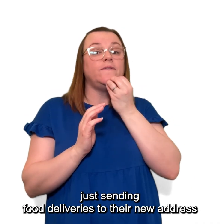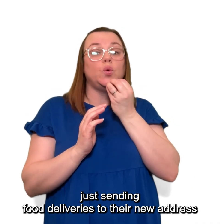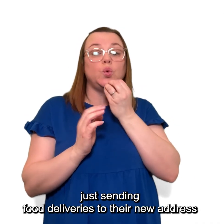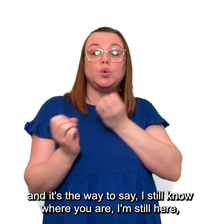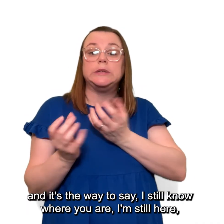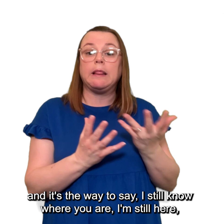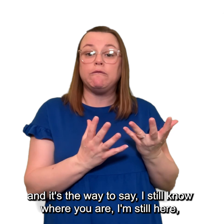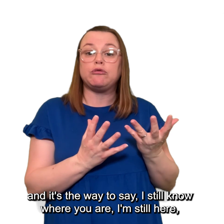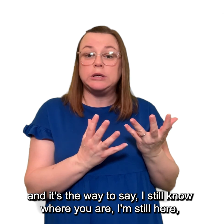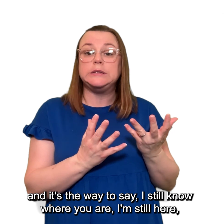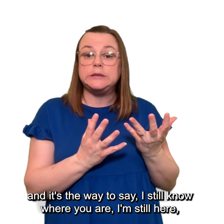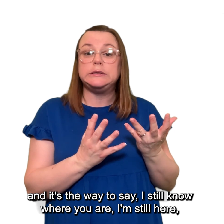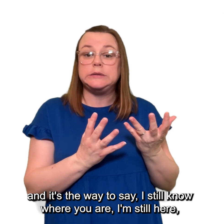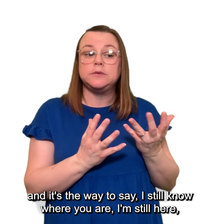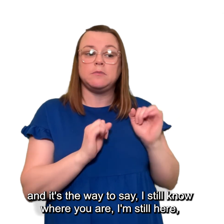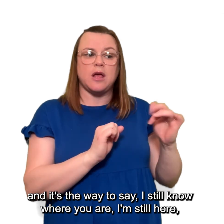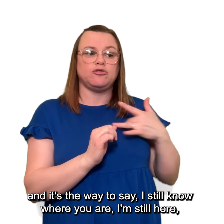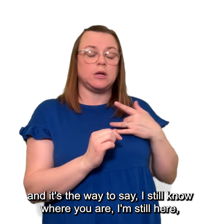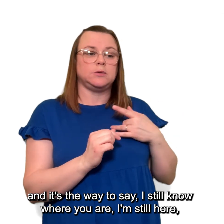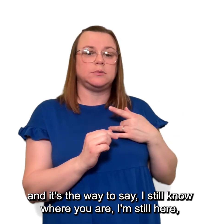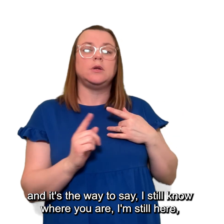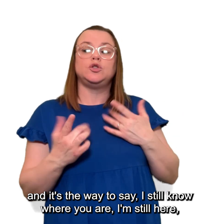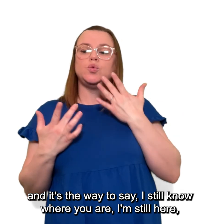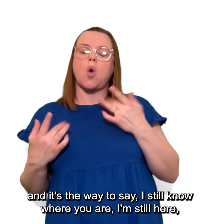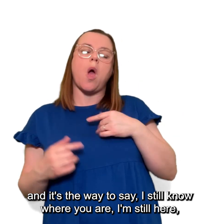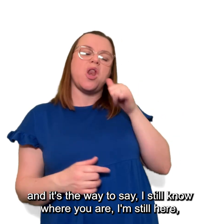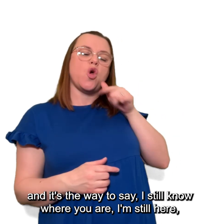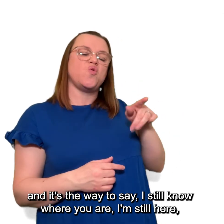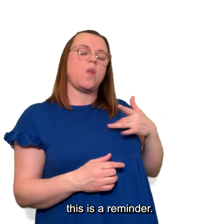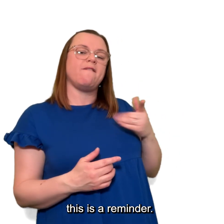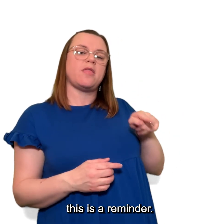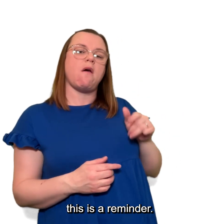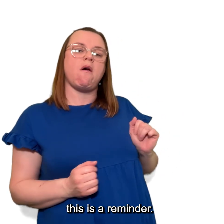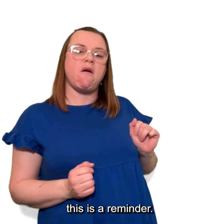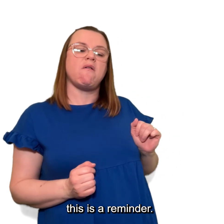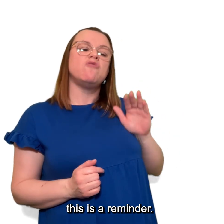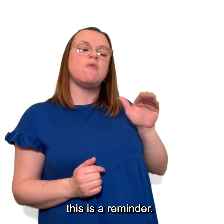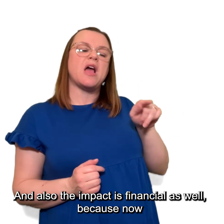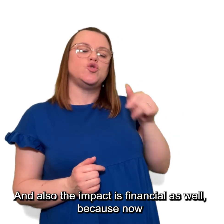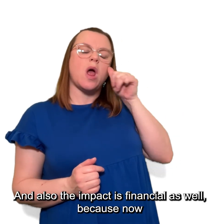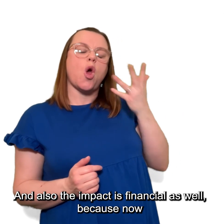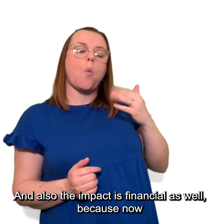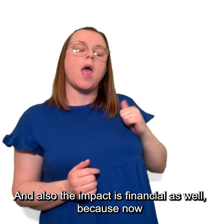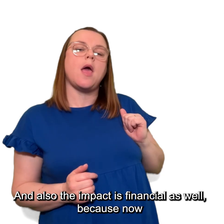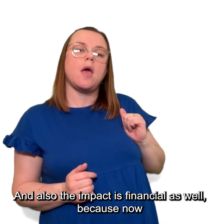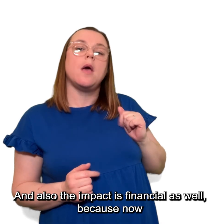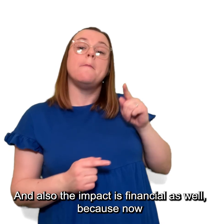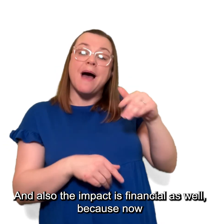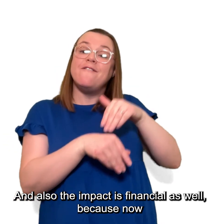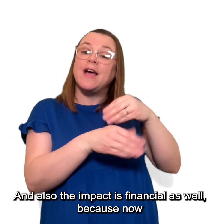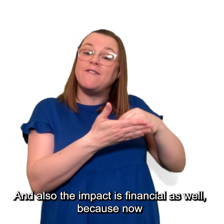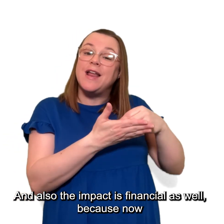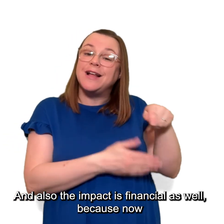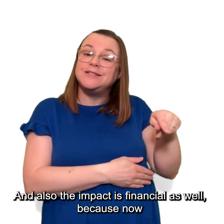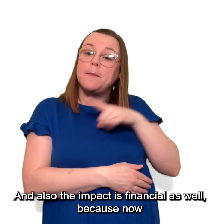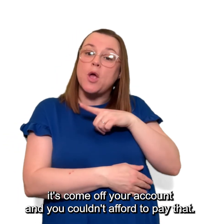to their new address, and it's a way to say, I still know where you are, I'm still here, this is a reminder. And also the impact is